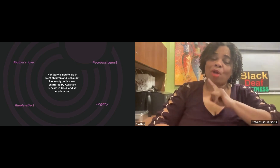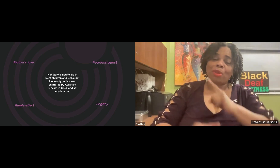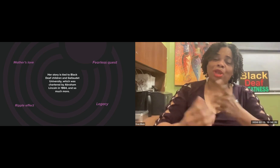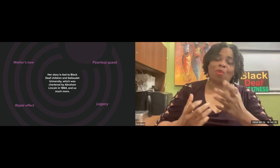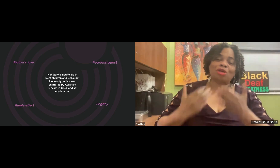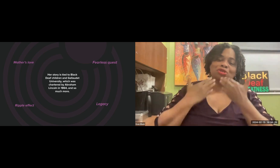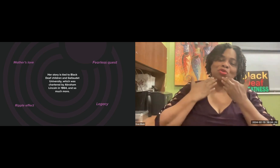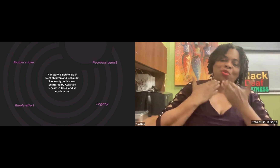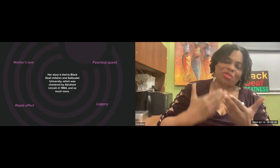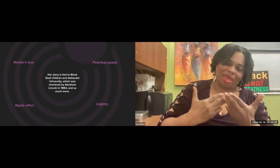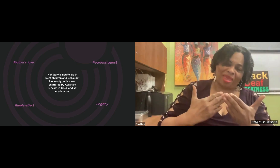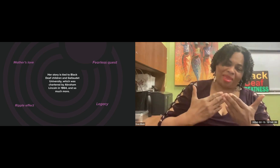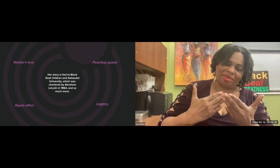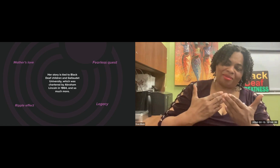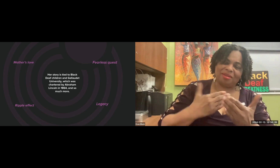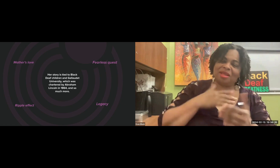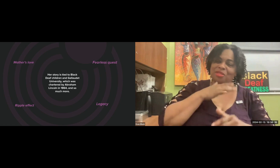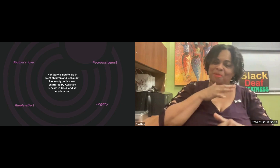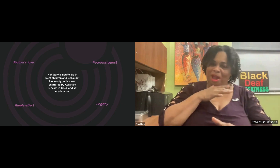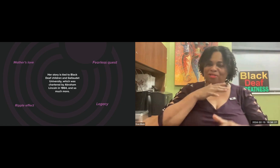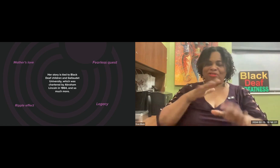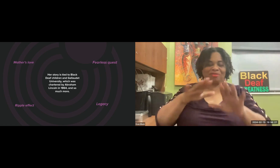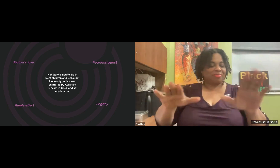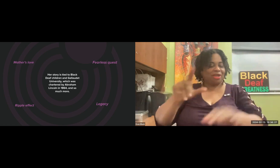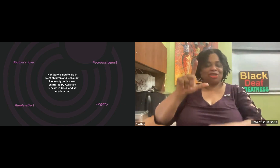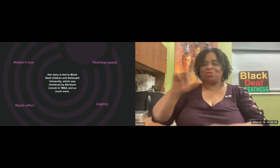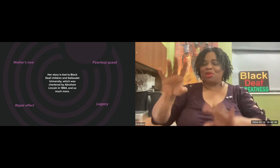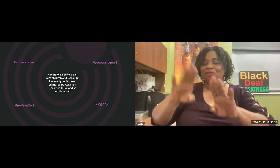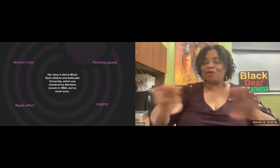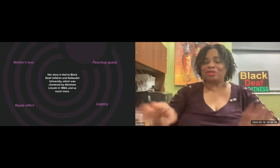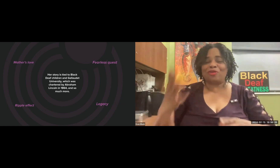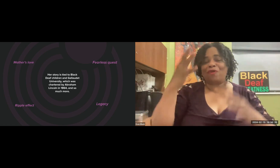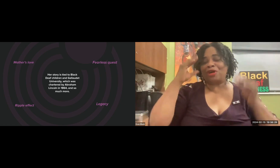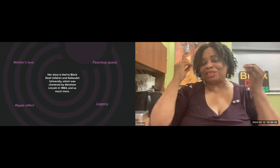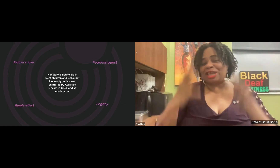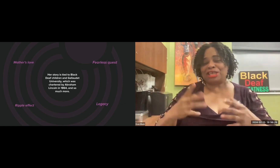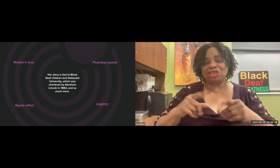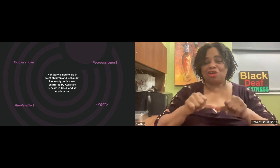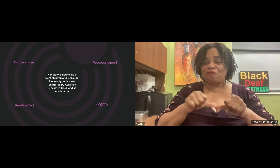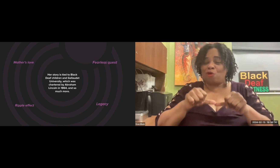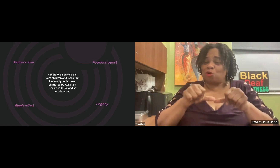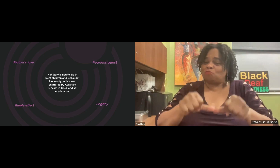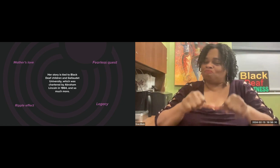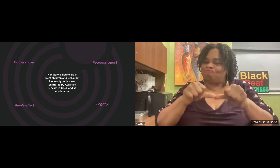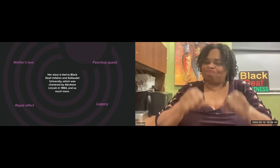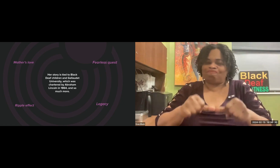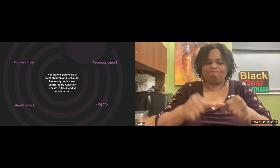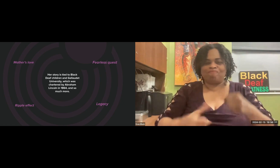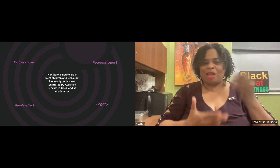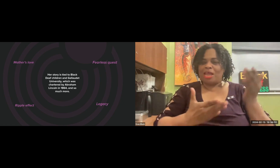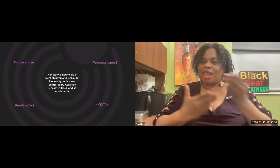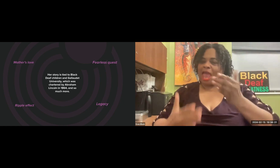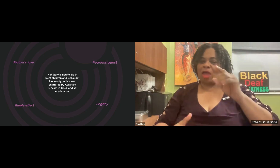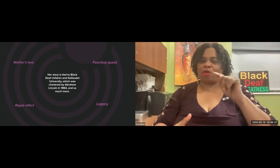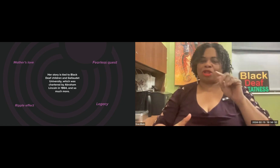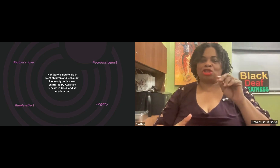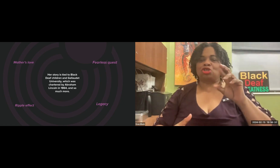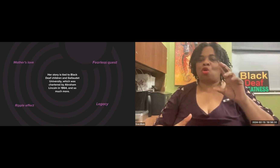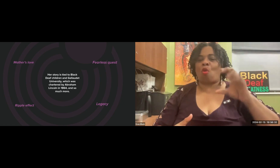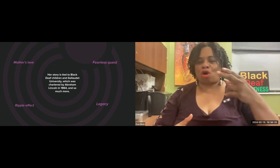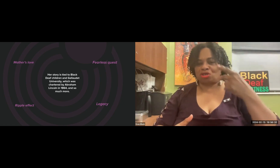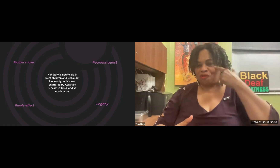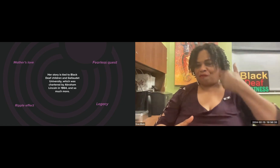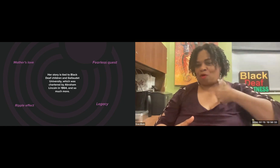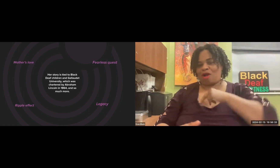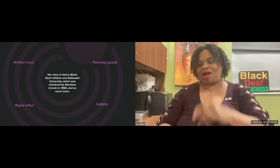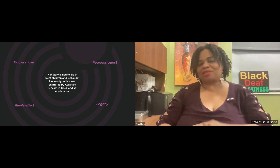1952 all the way to today in 2024. And so I want to take a moment to thank Louise B. Miller, the 24,